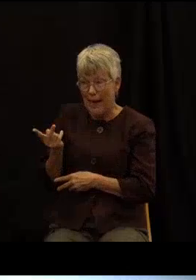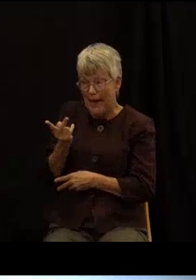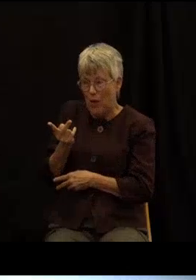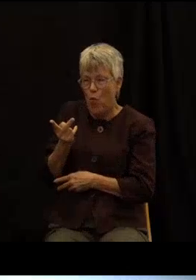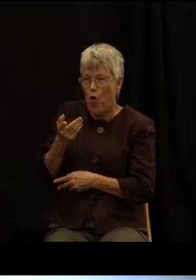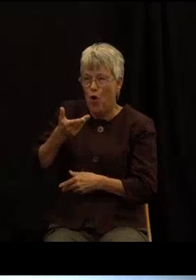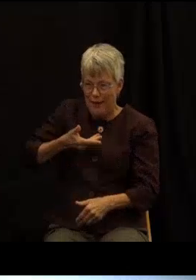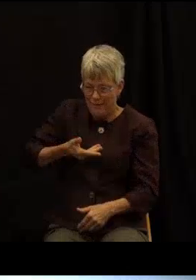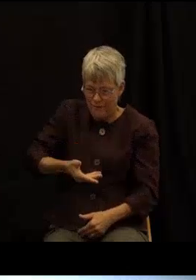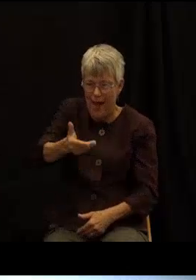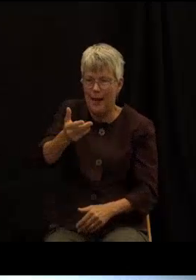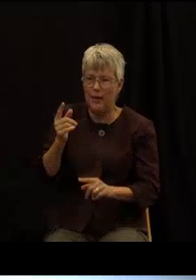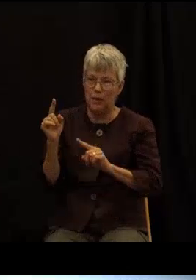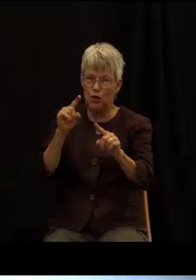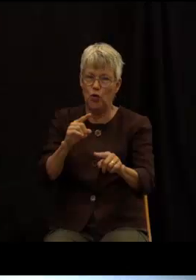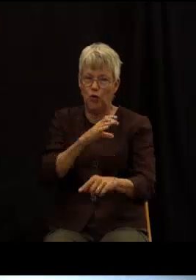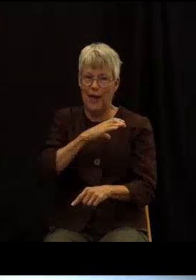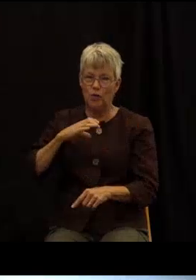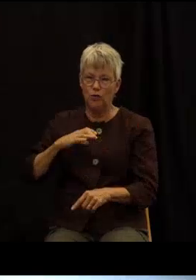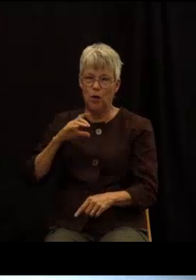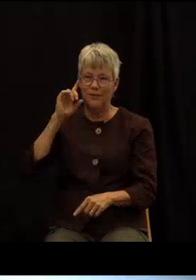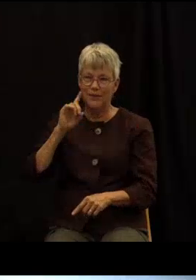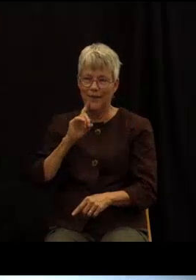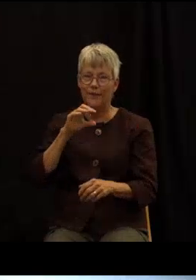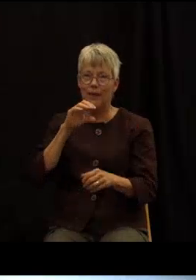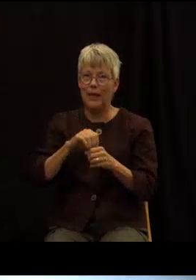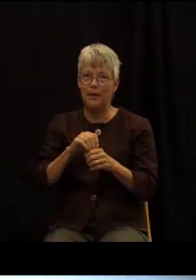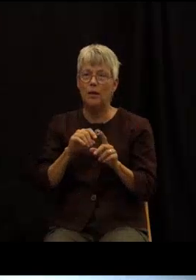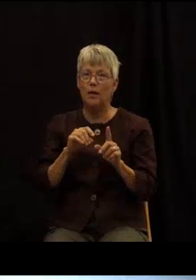in Raleigh. Actually, it was in Durham, but,